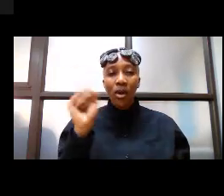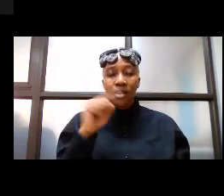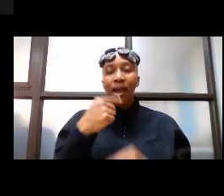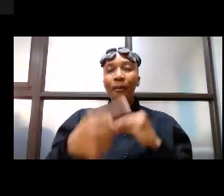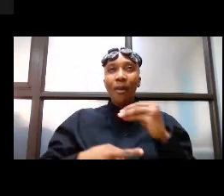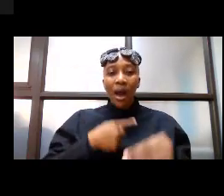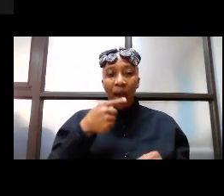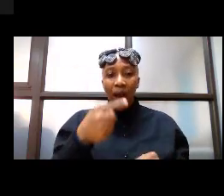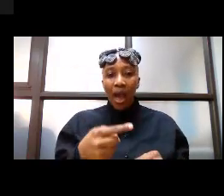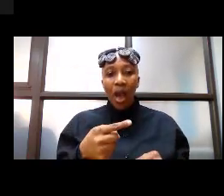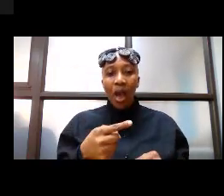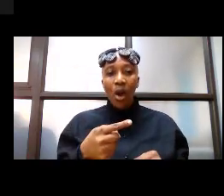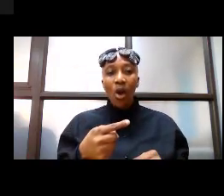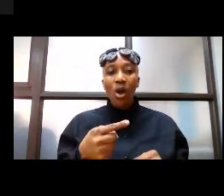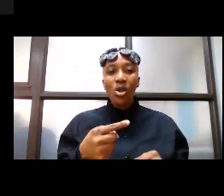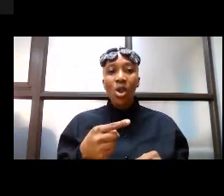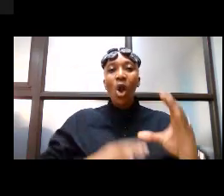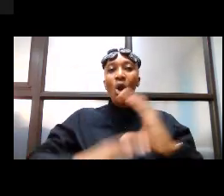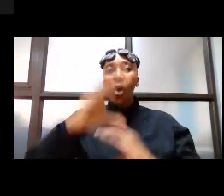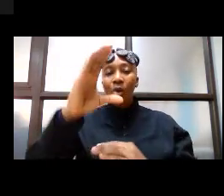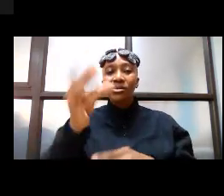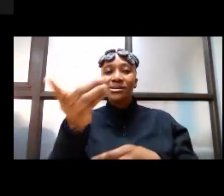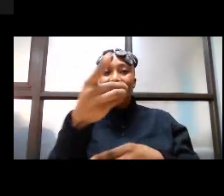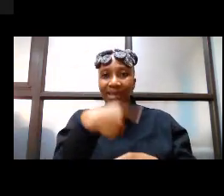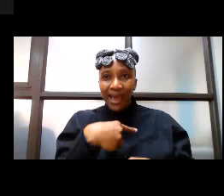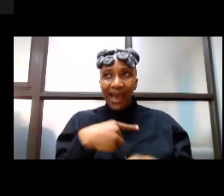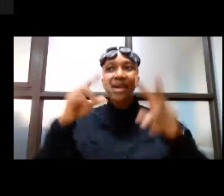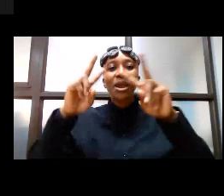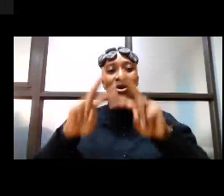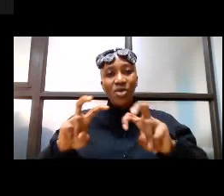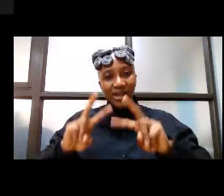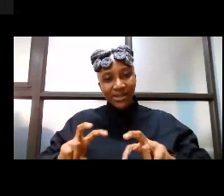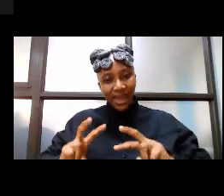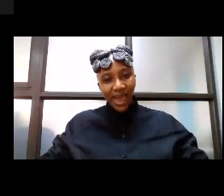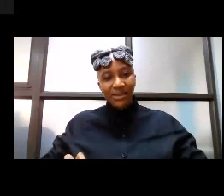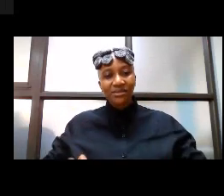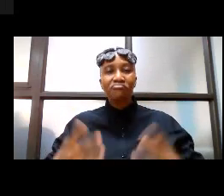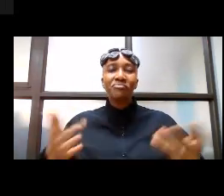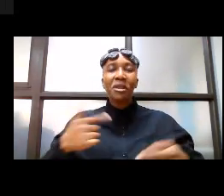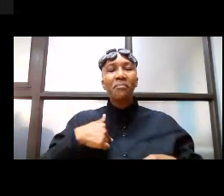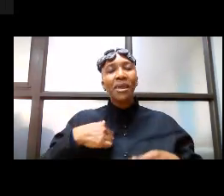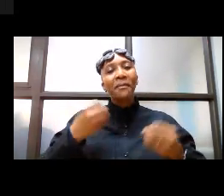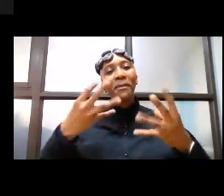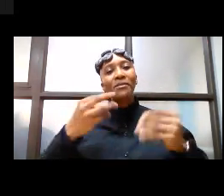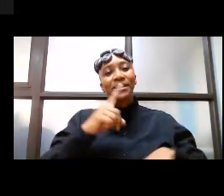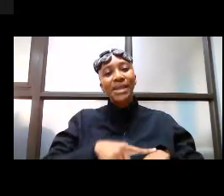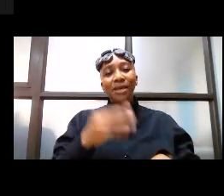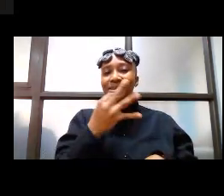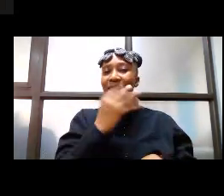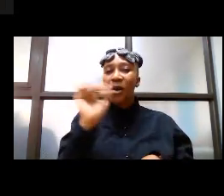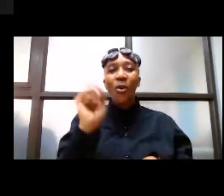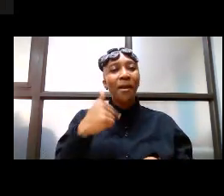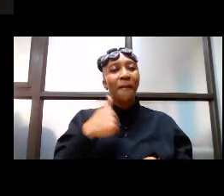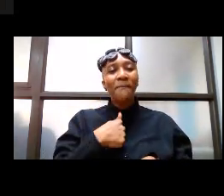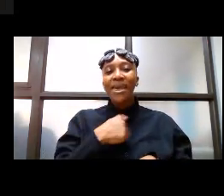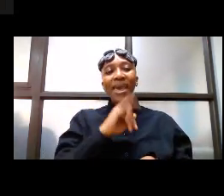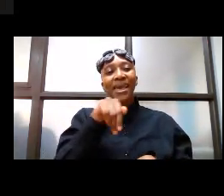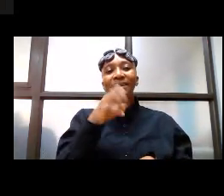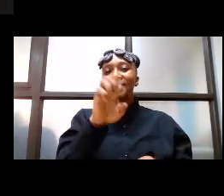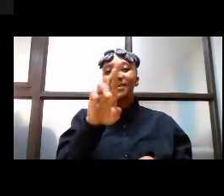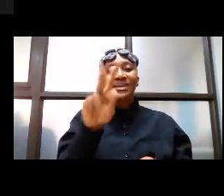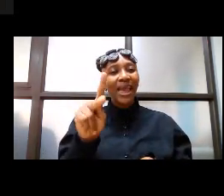course design, research, and I often say I'm a jack of all trader within